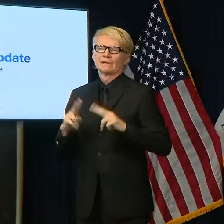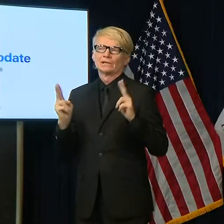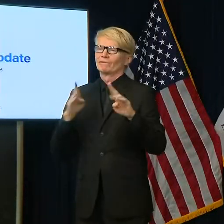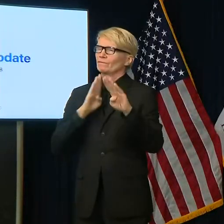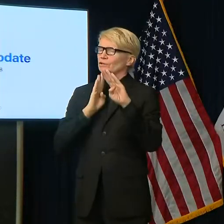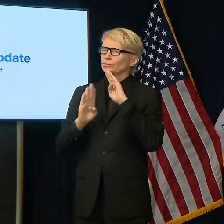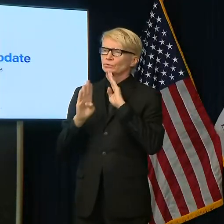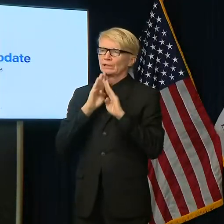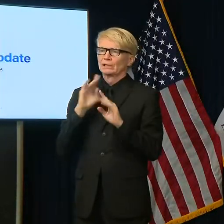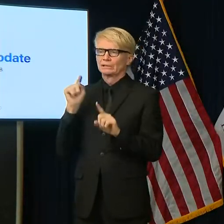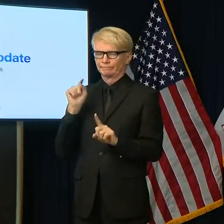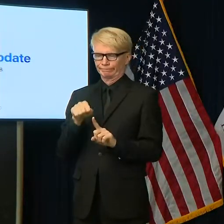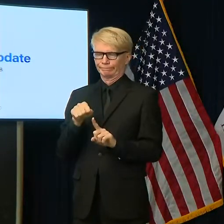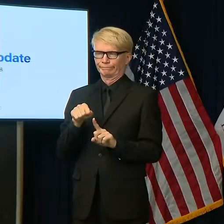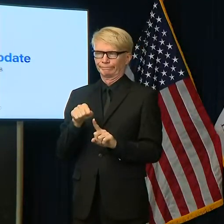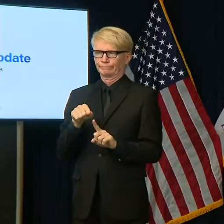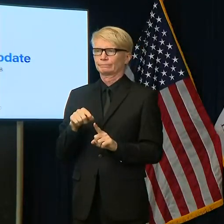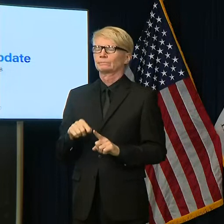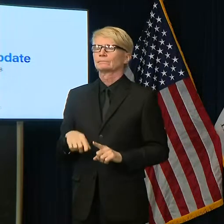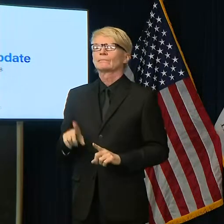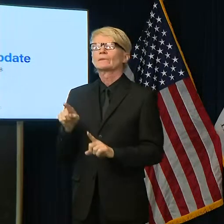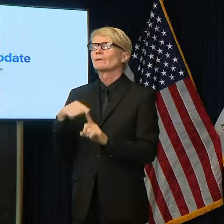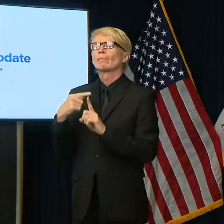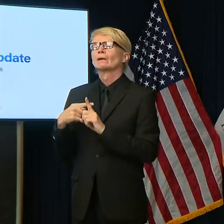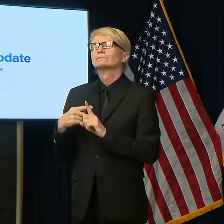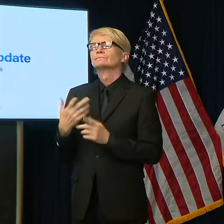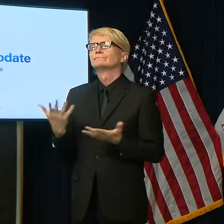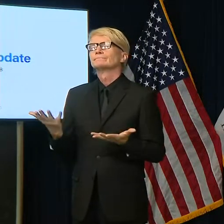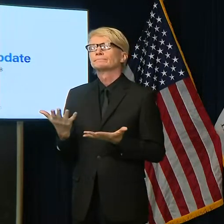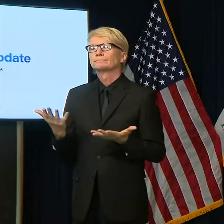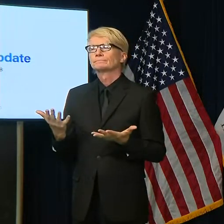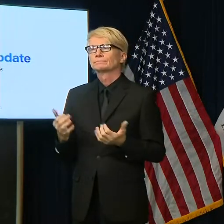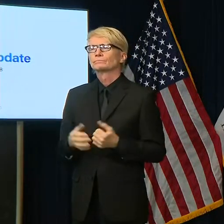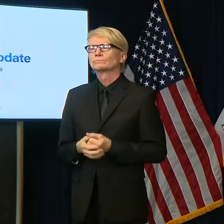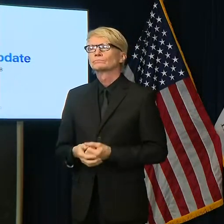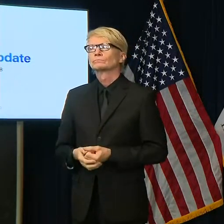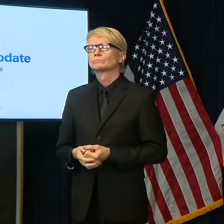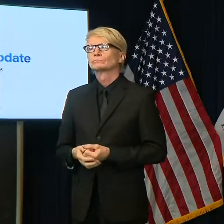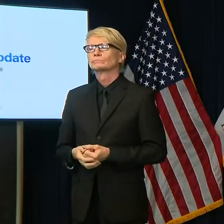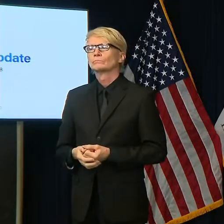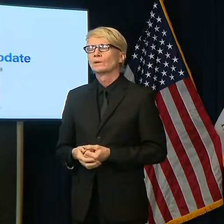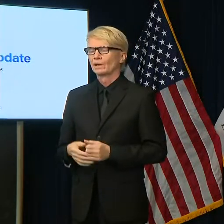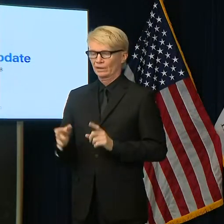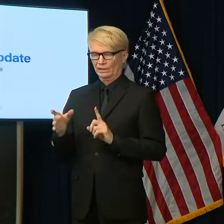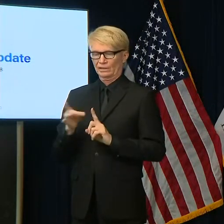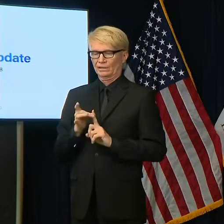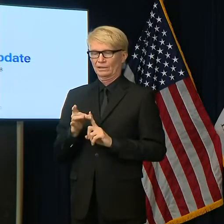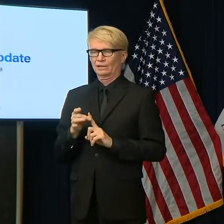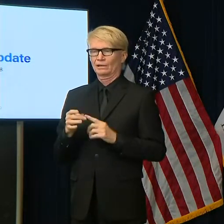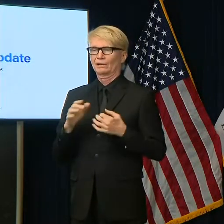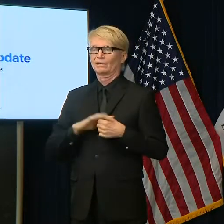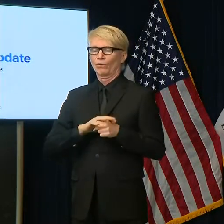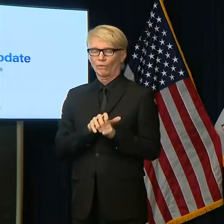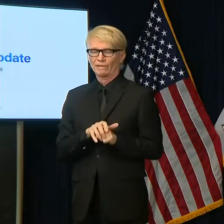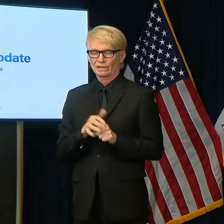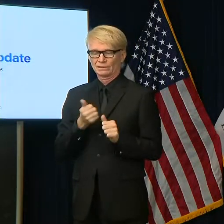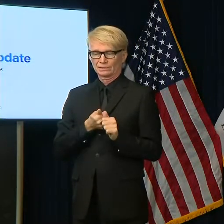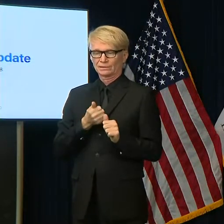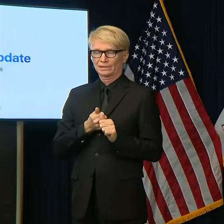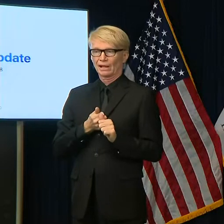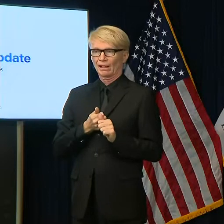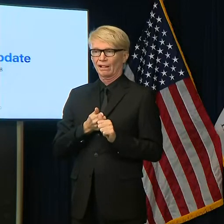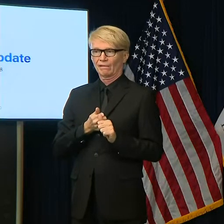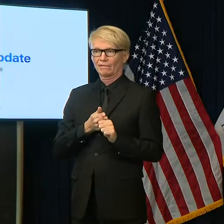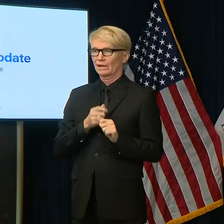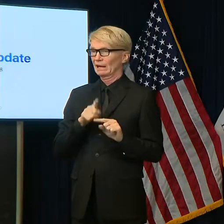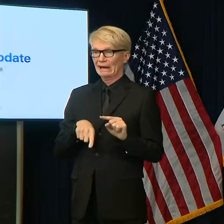and that if we don't continue to bring the number of infections down and the positivity